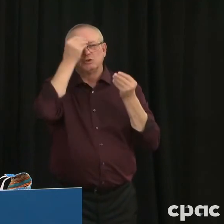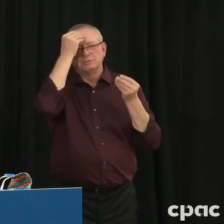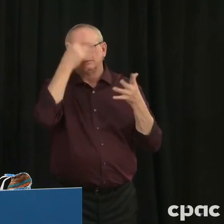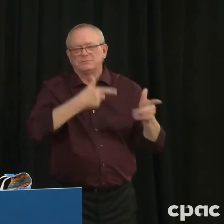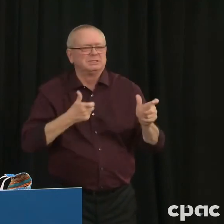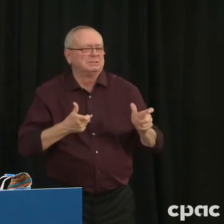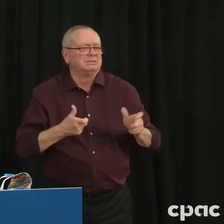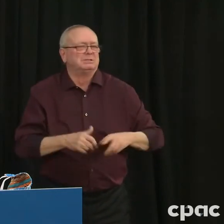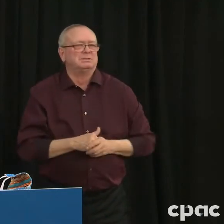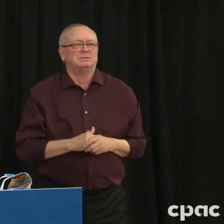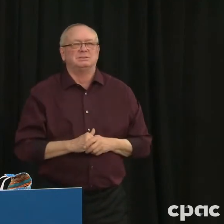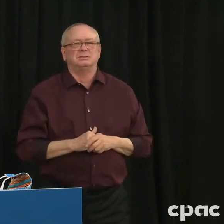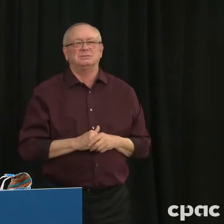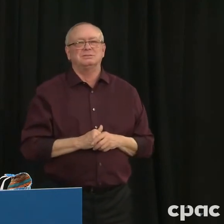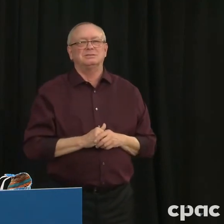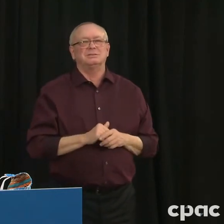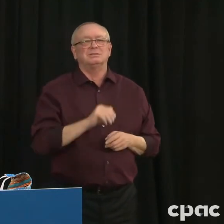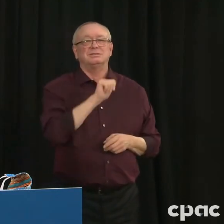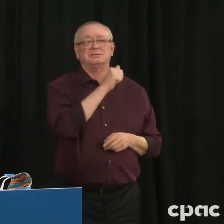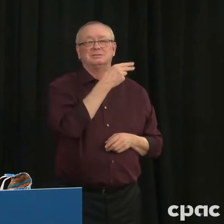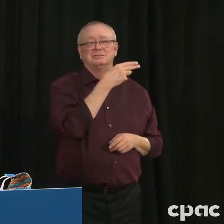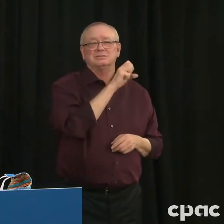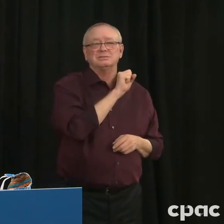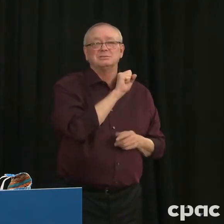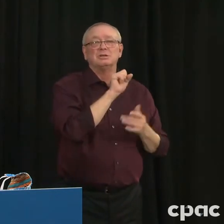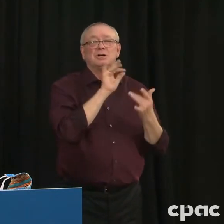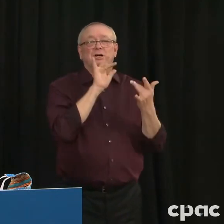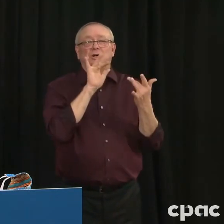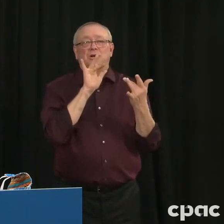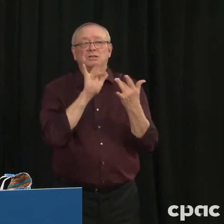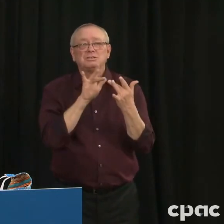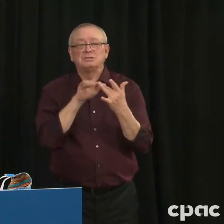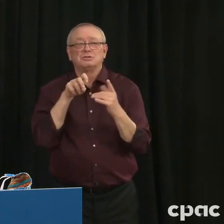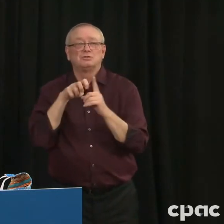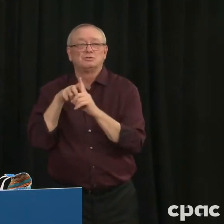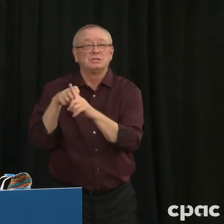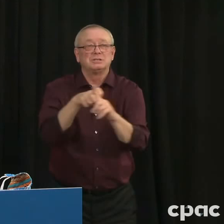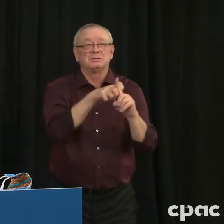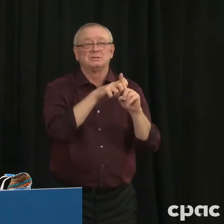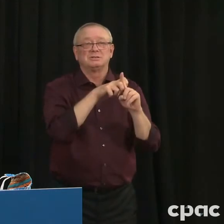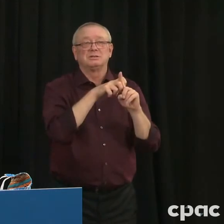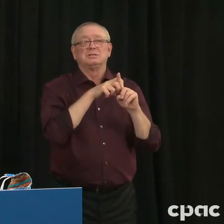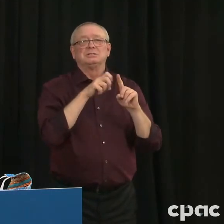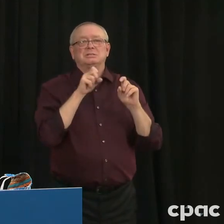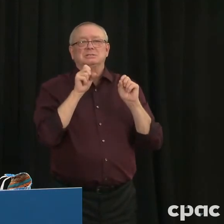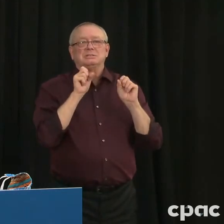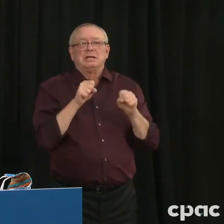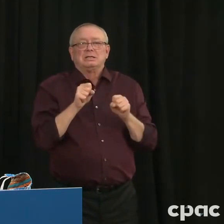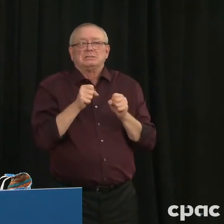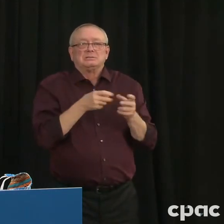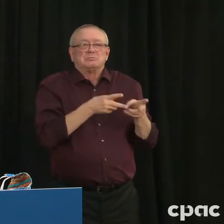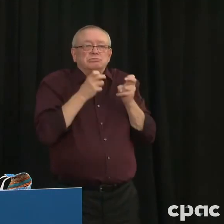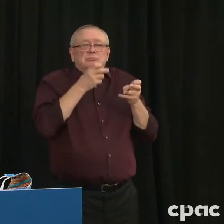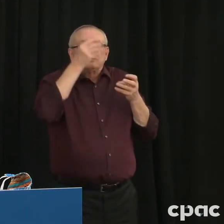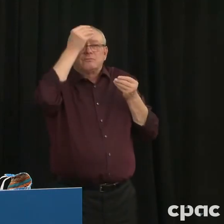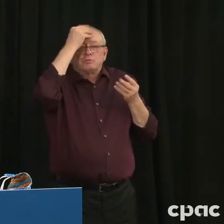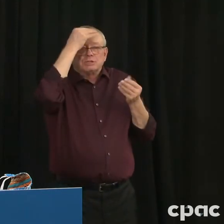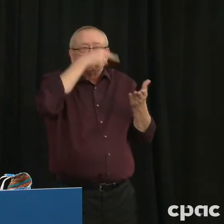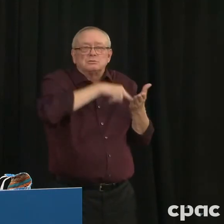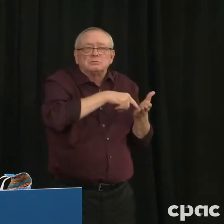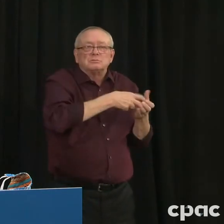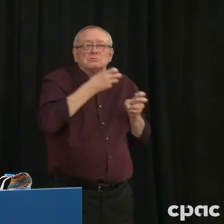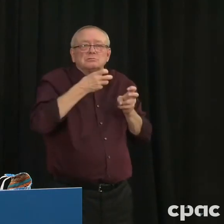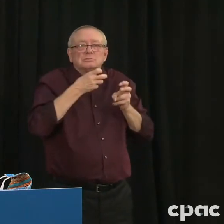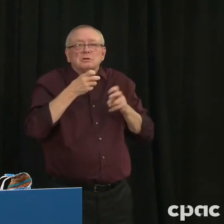Services contact tracer and the contact information for anyone around them who had the app and who was in close proximity within the time they were